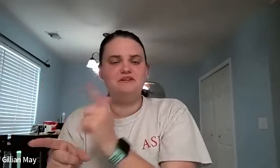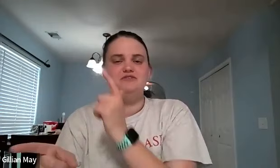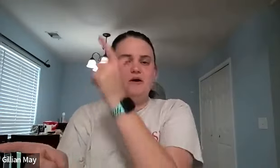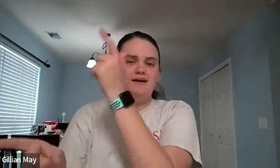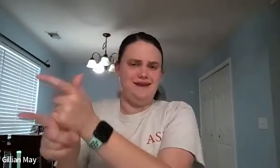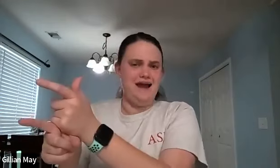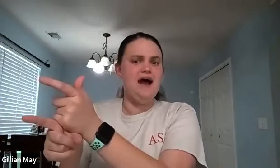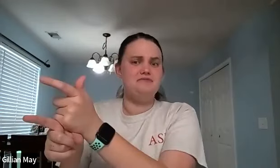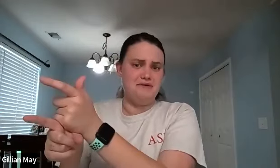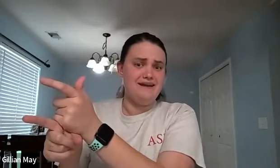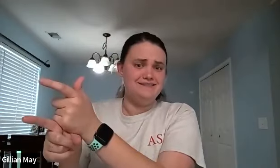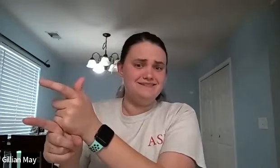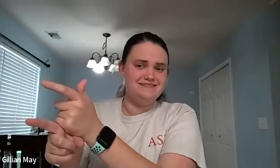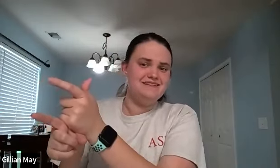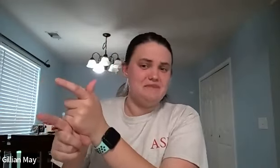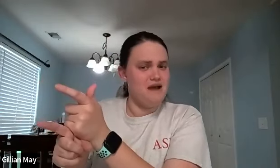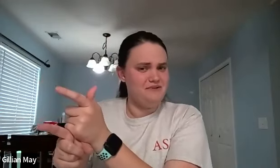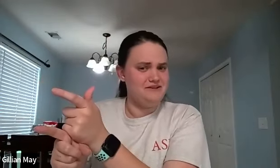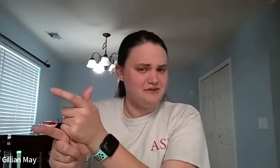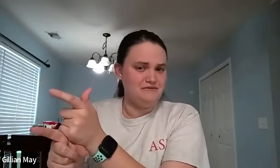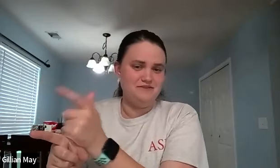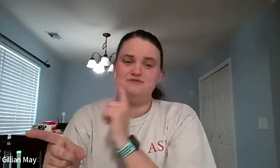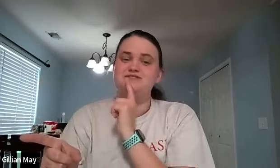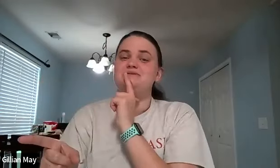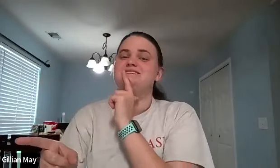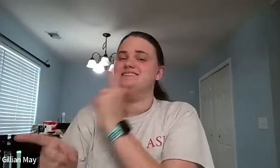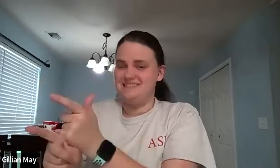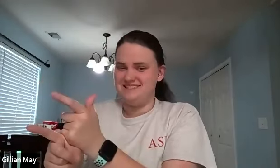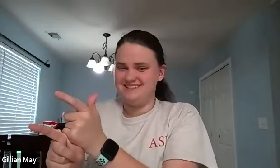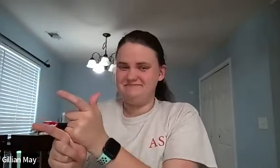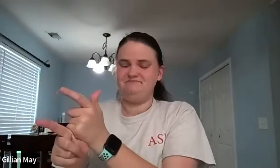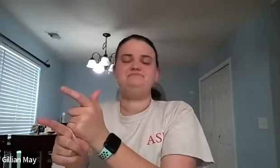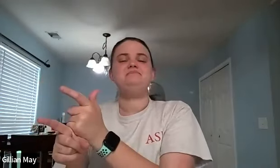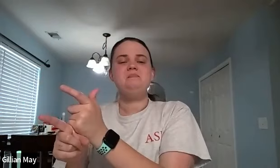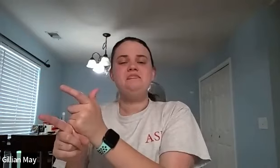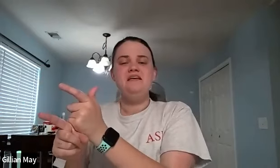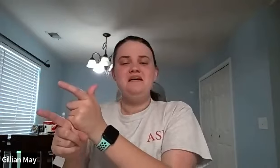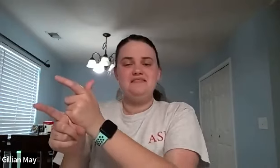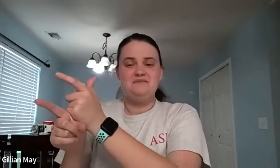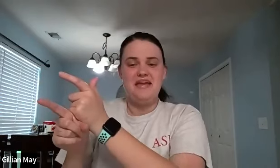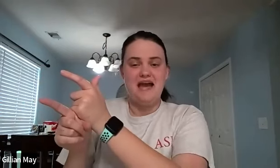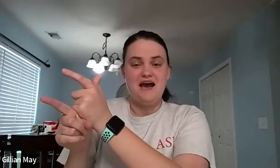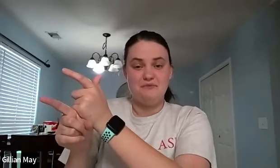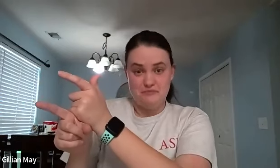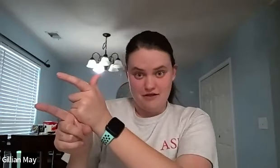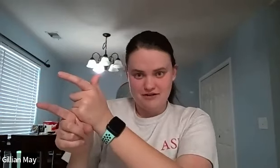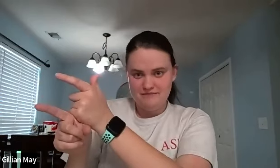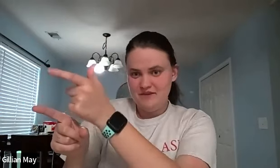you go, yeah, I have a right, they might be a little confused. So sister. Then we have brother.